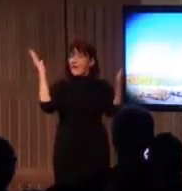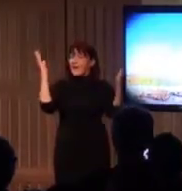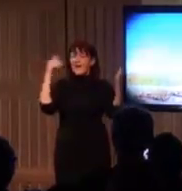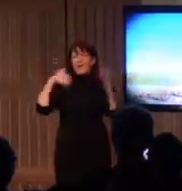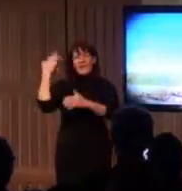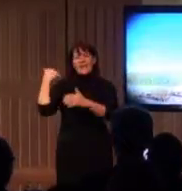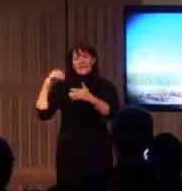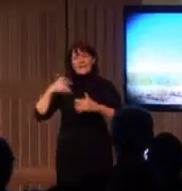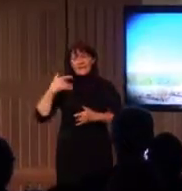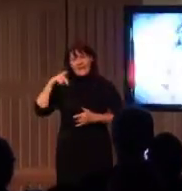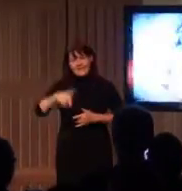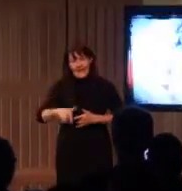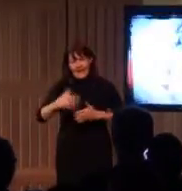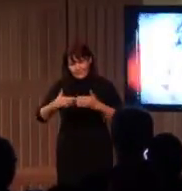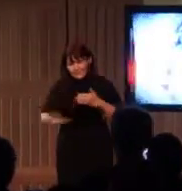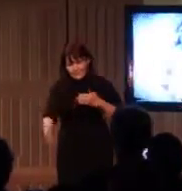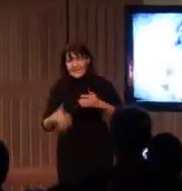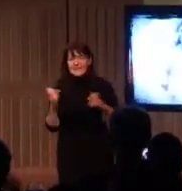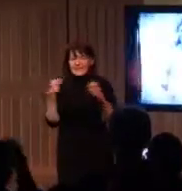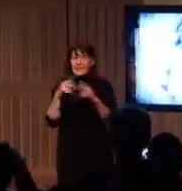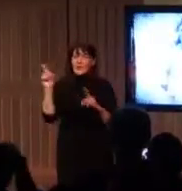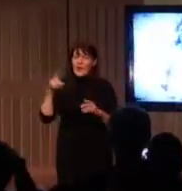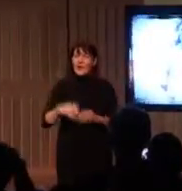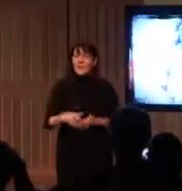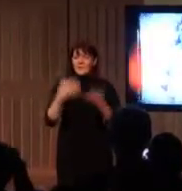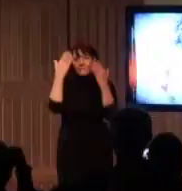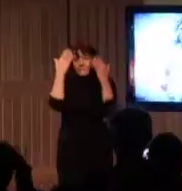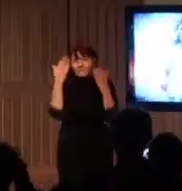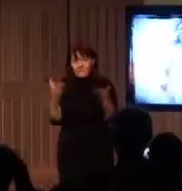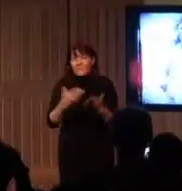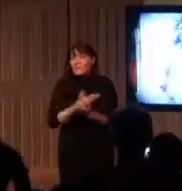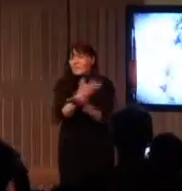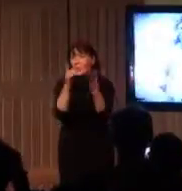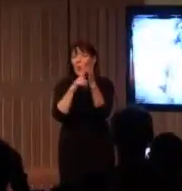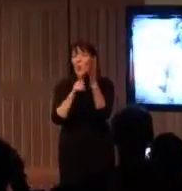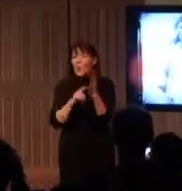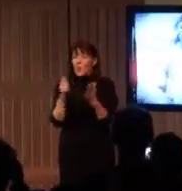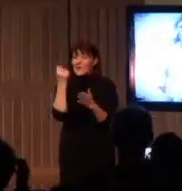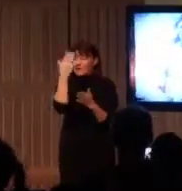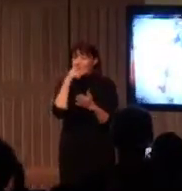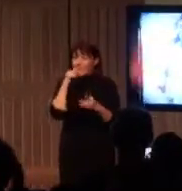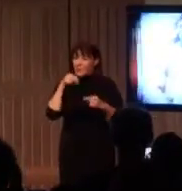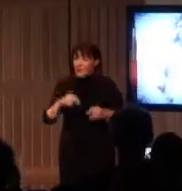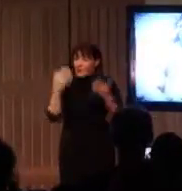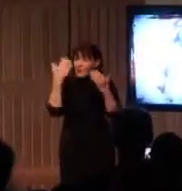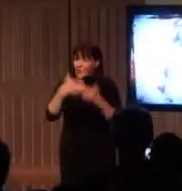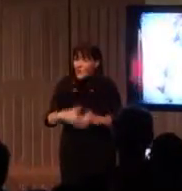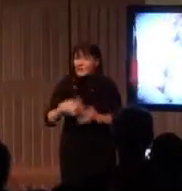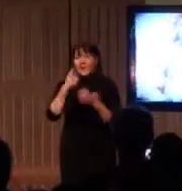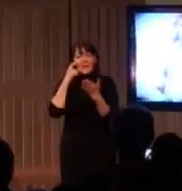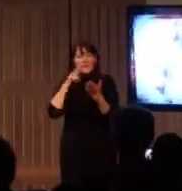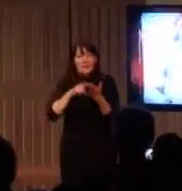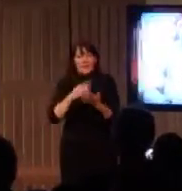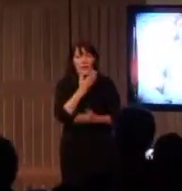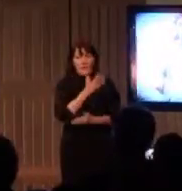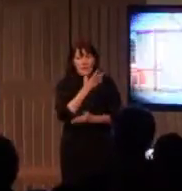today. I also pay my respects to all Indigenous people here tonight. I make this acknowledgement as a